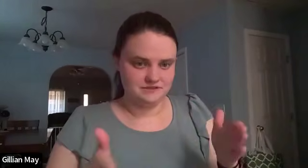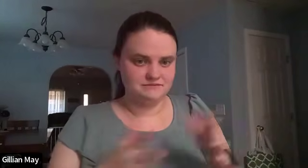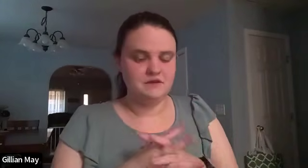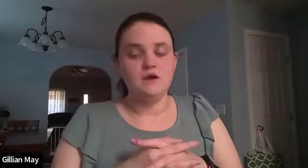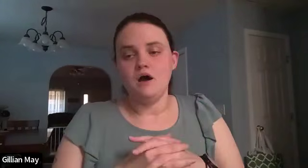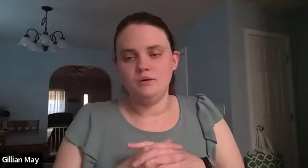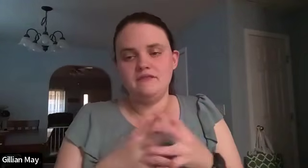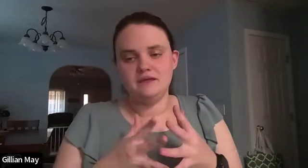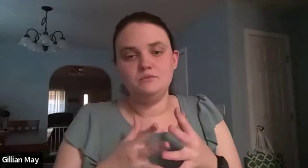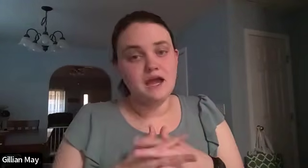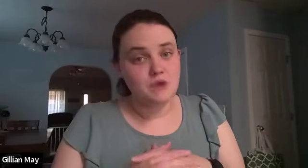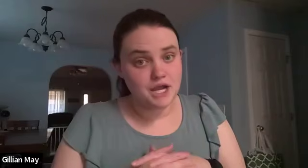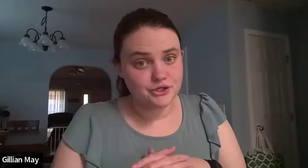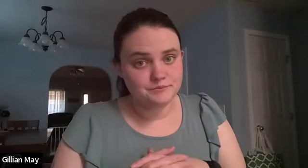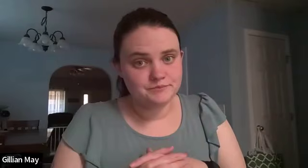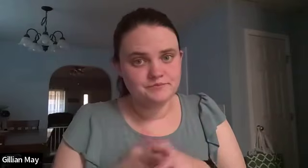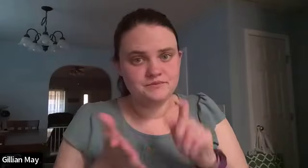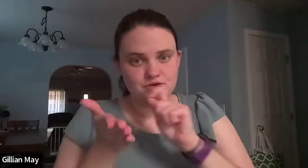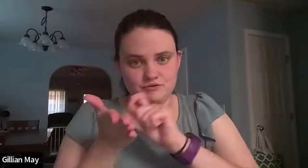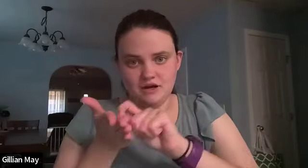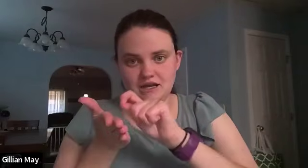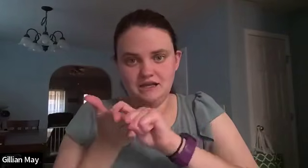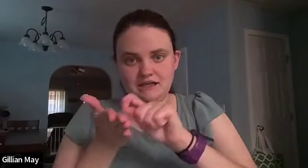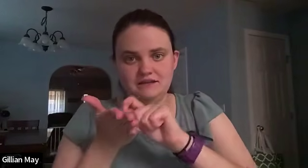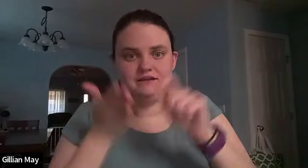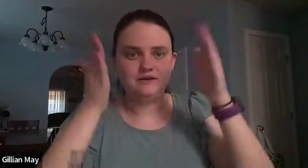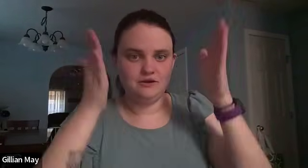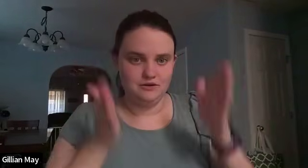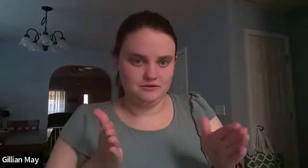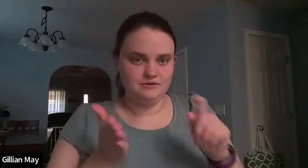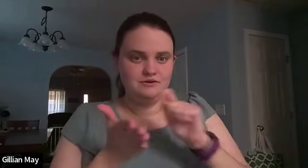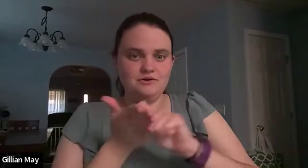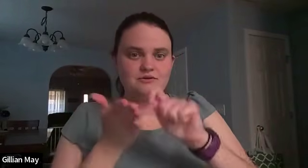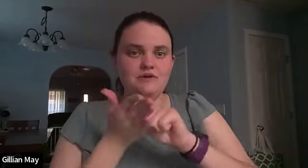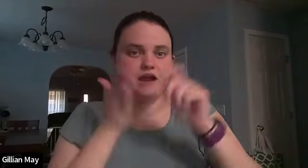person. Oh, and then we had writer, writer,